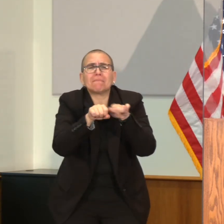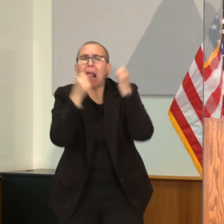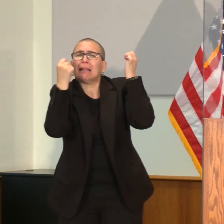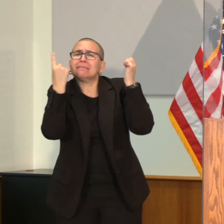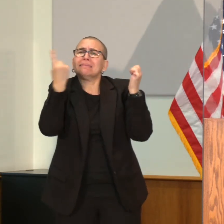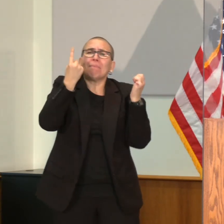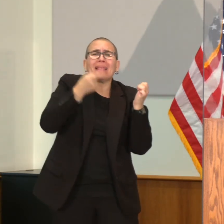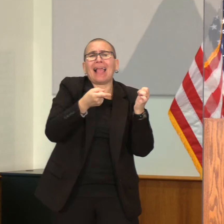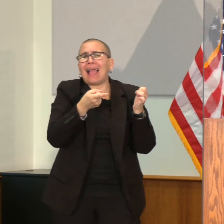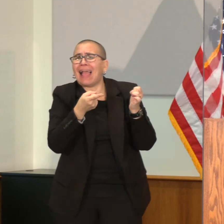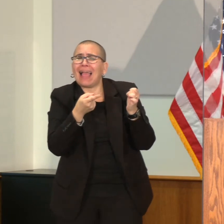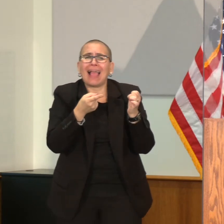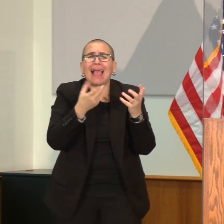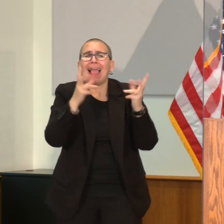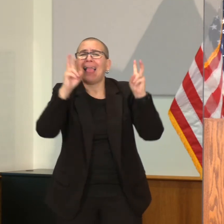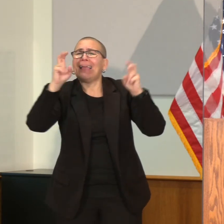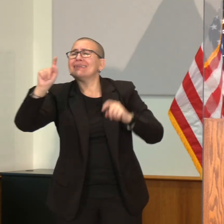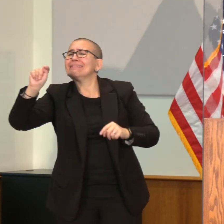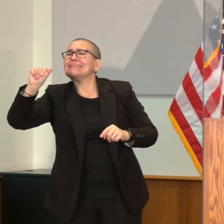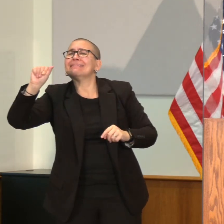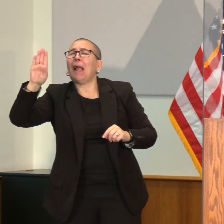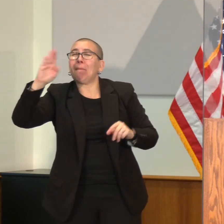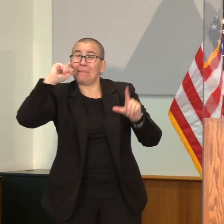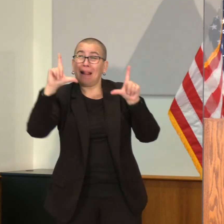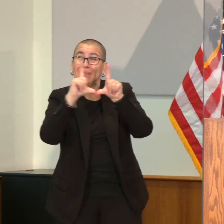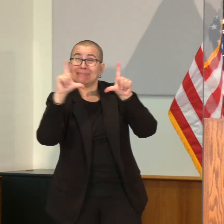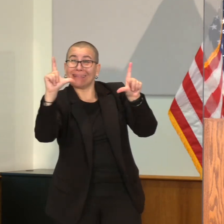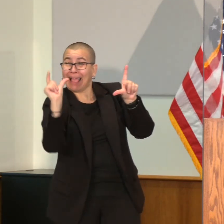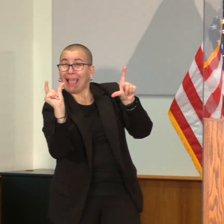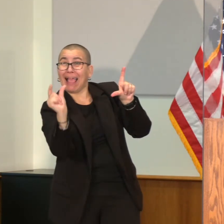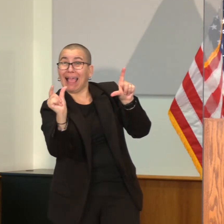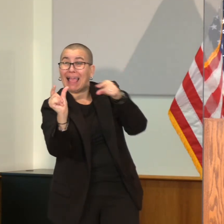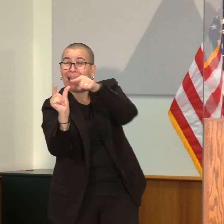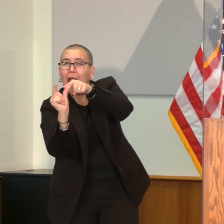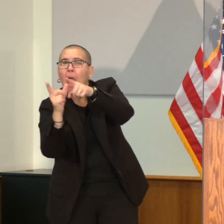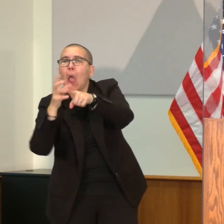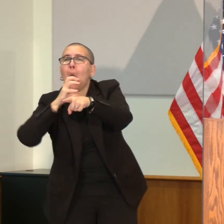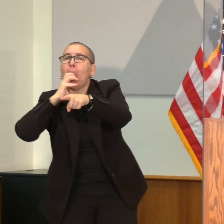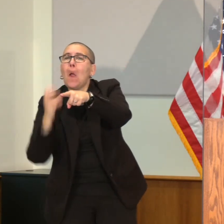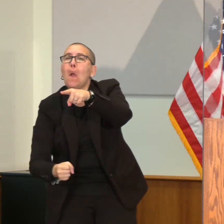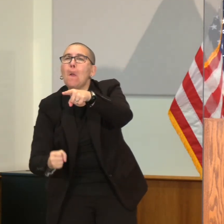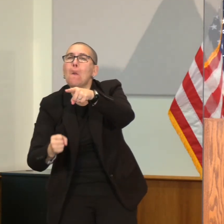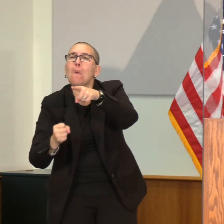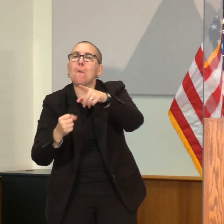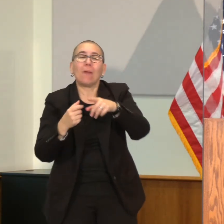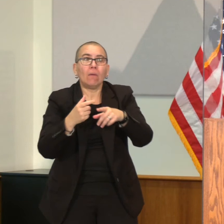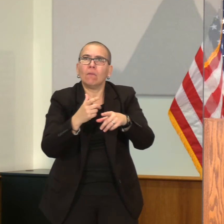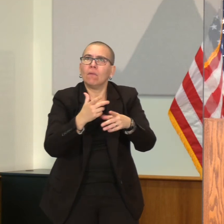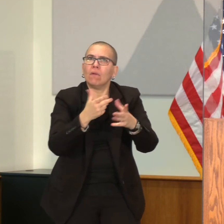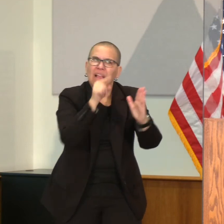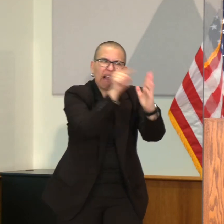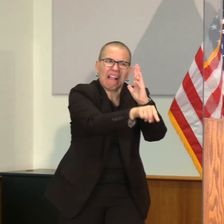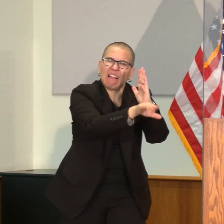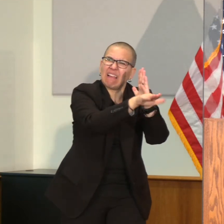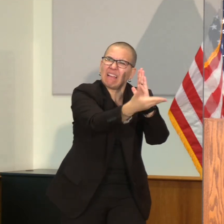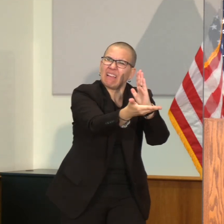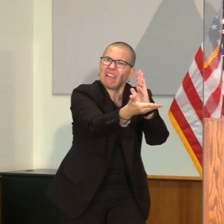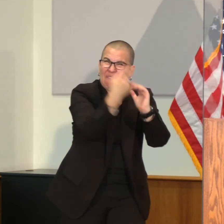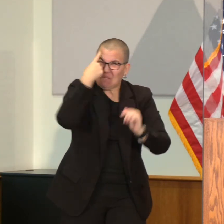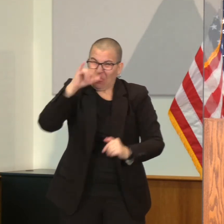Expired tabs leads to the death of Daunte Wright. Why is that acceptable?